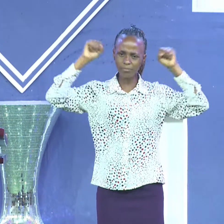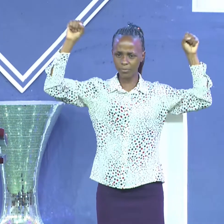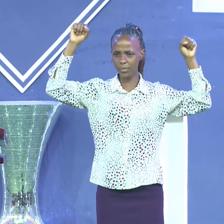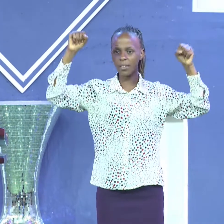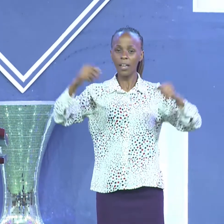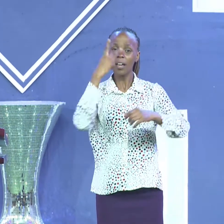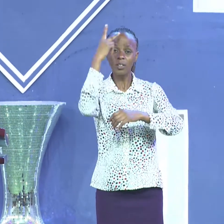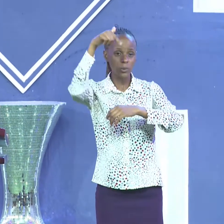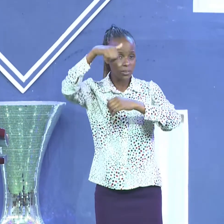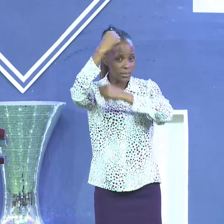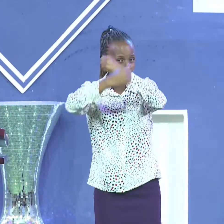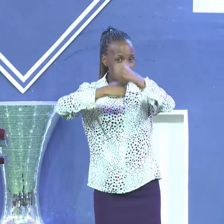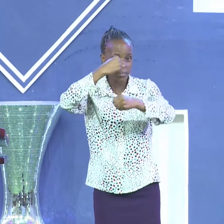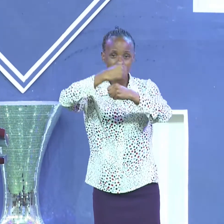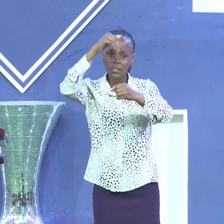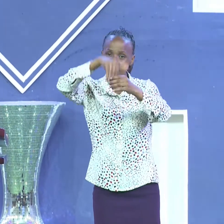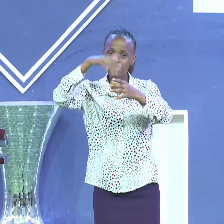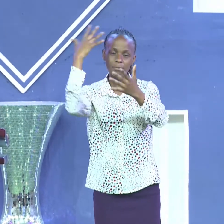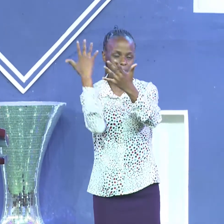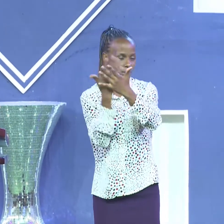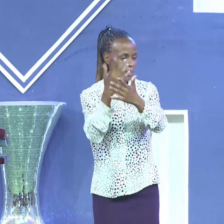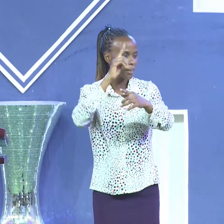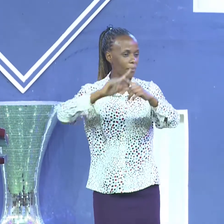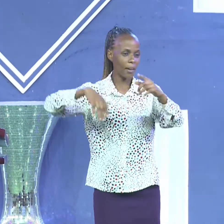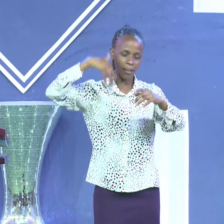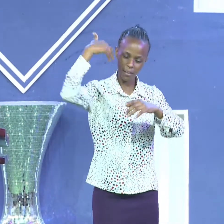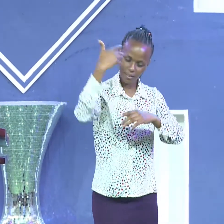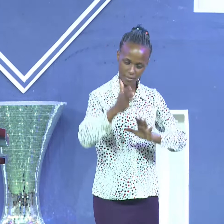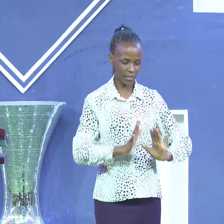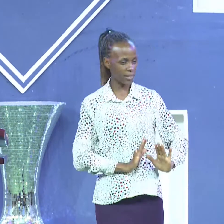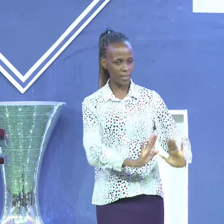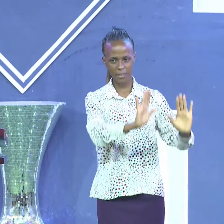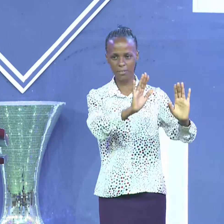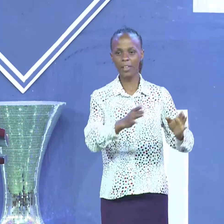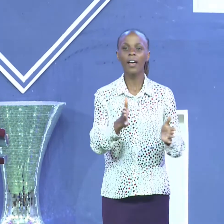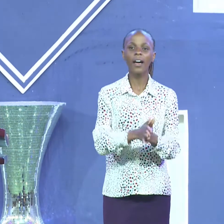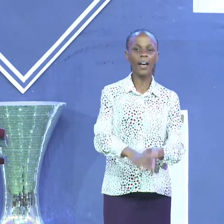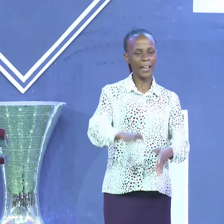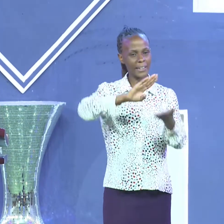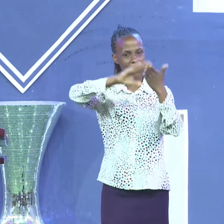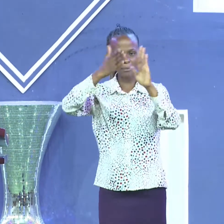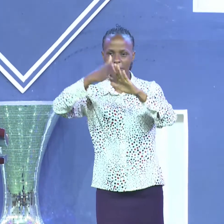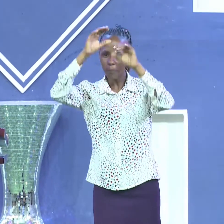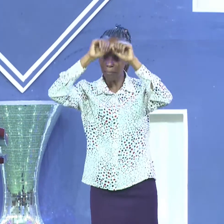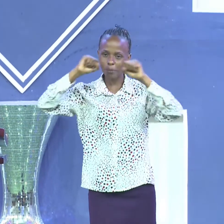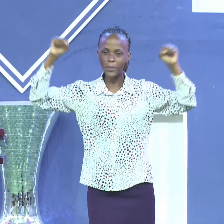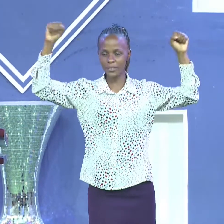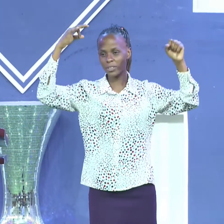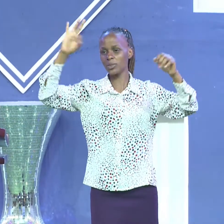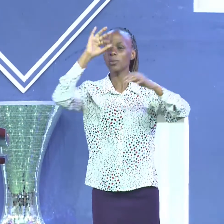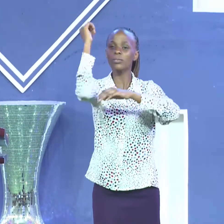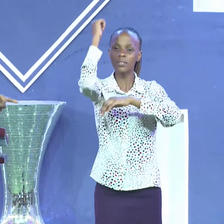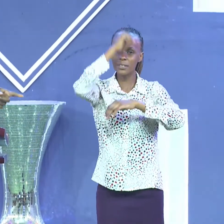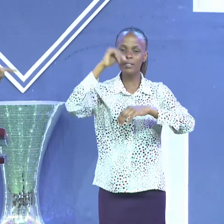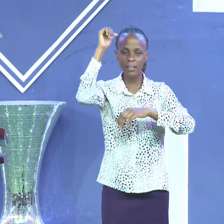For 27 years, he was in prison. But after he got out of it and he became the president of South Africa,